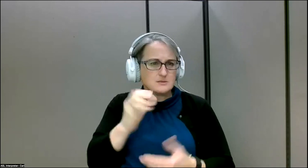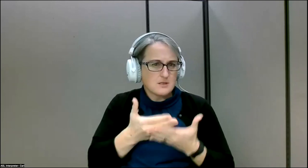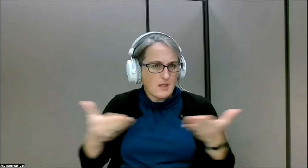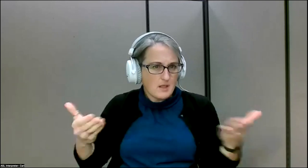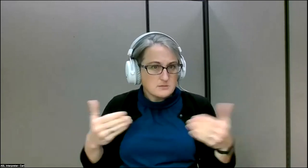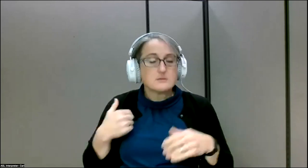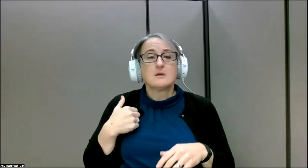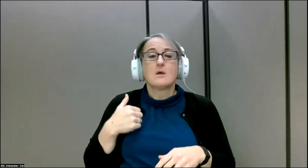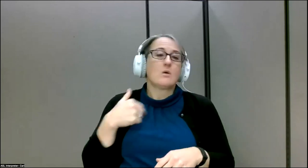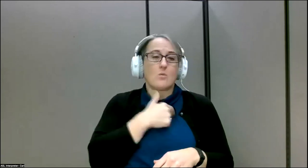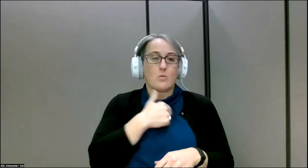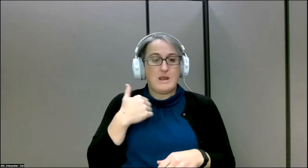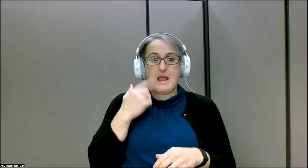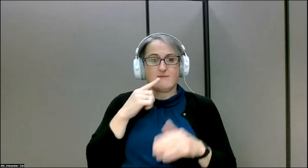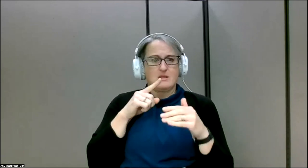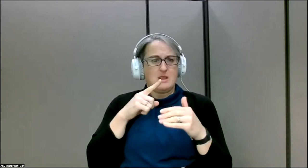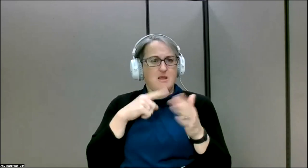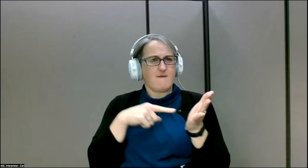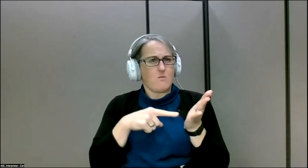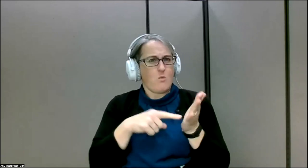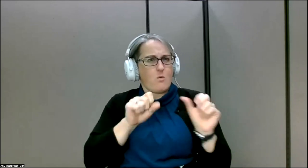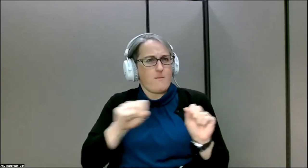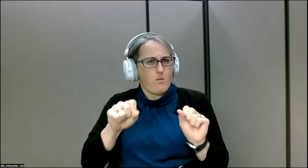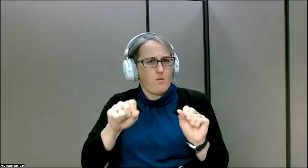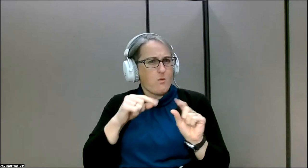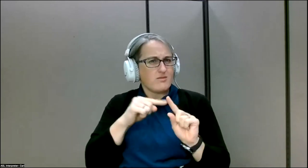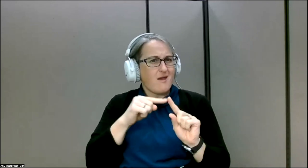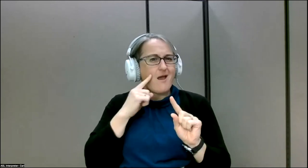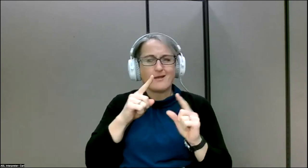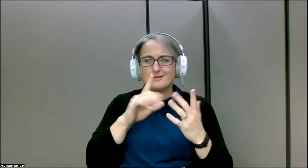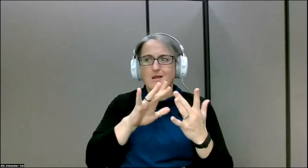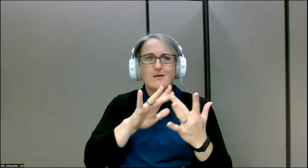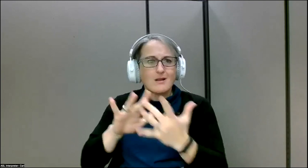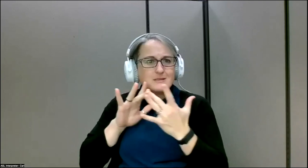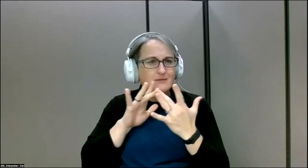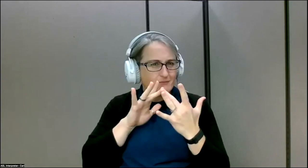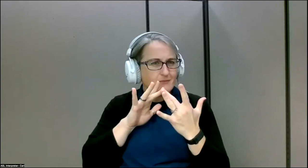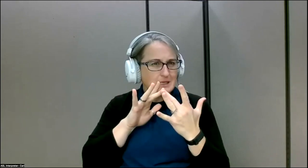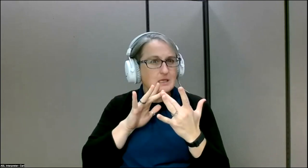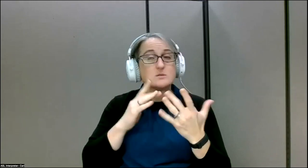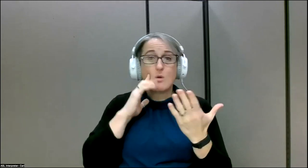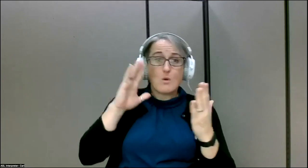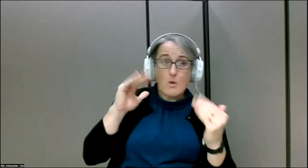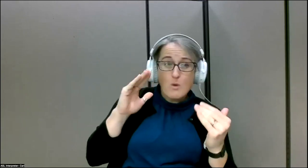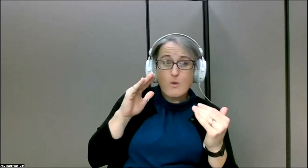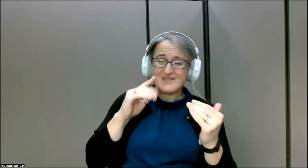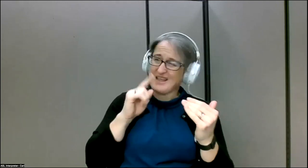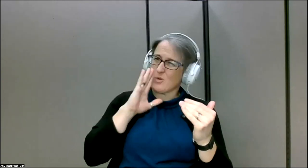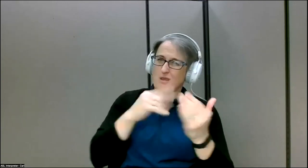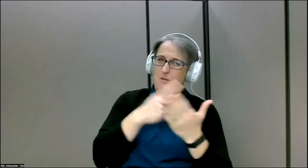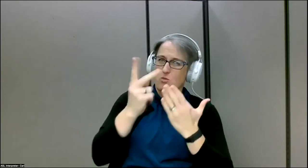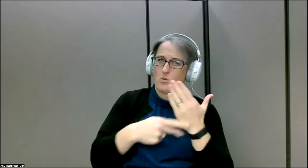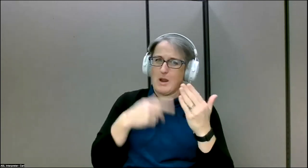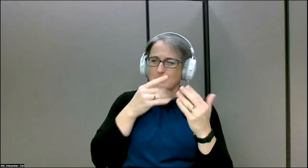Affordable Connectivity Program that's sunsetting, so hopefully there'll be more programs or things like that in the pipeline.